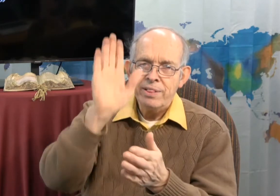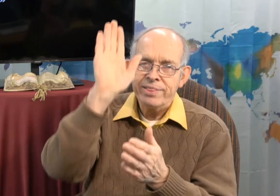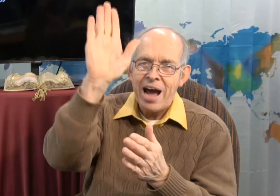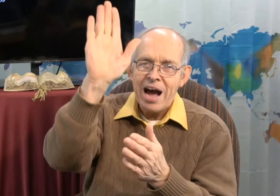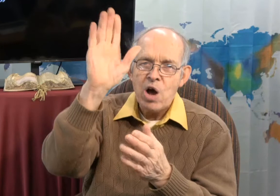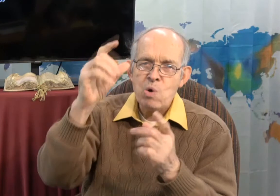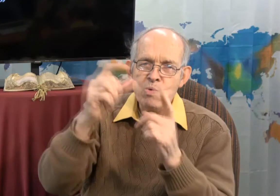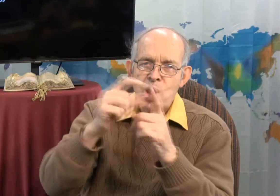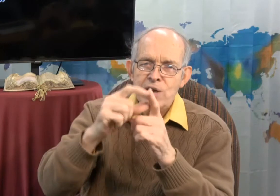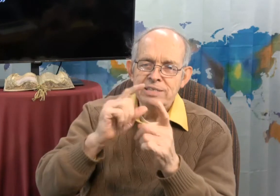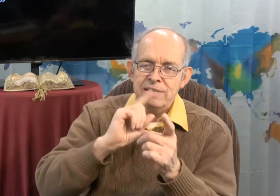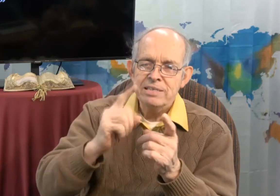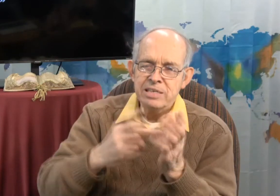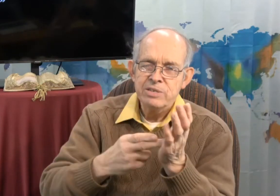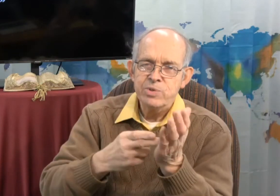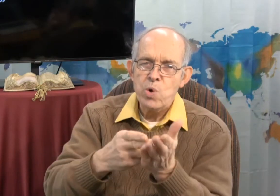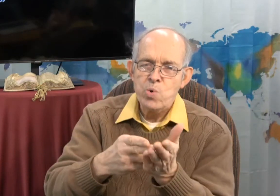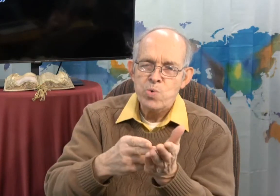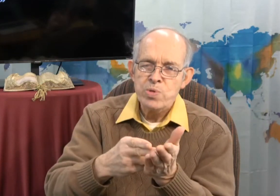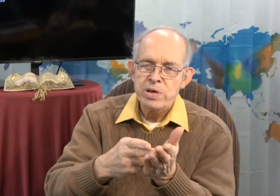truth. Thy word is true.